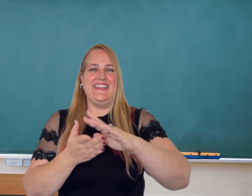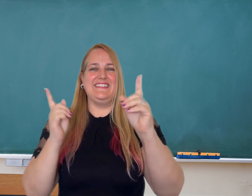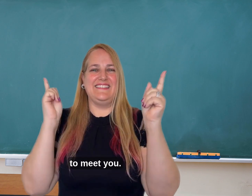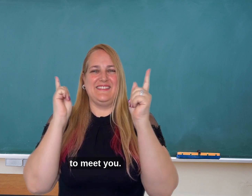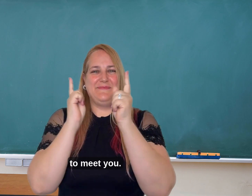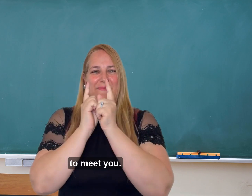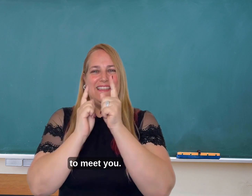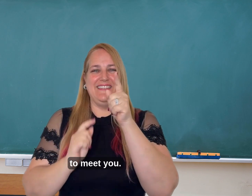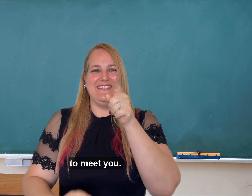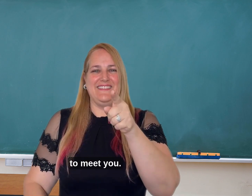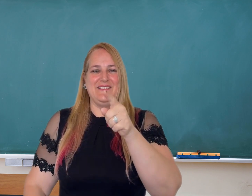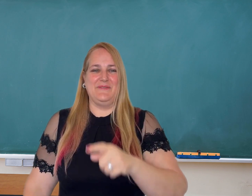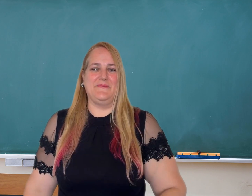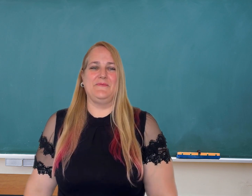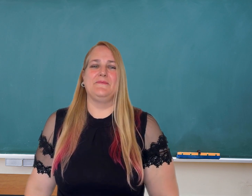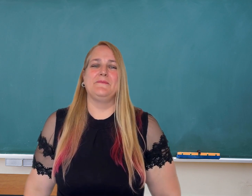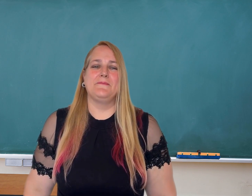Nice to meet you.